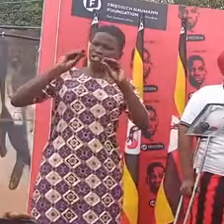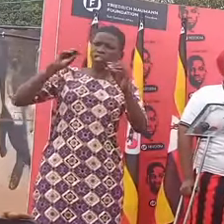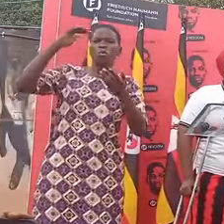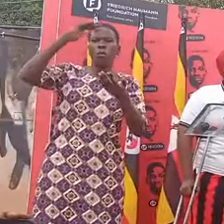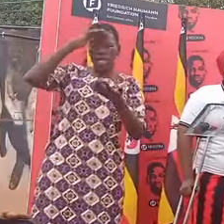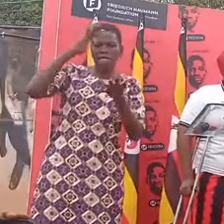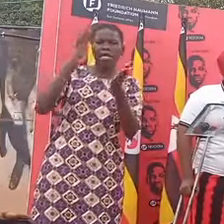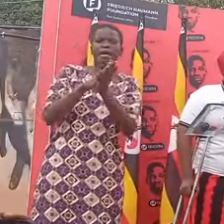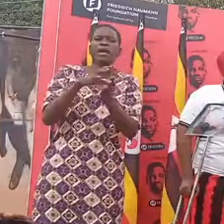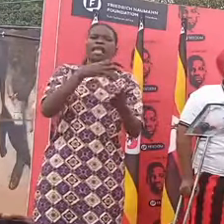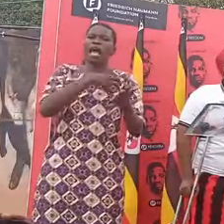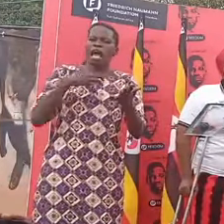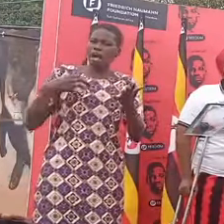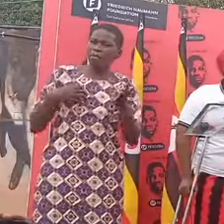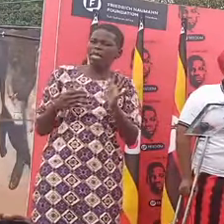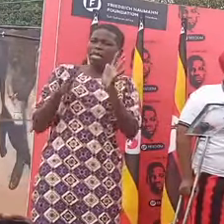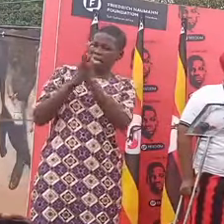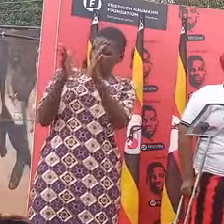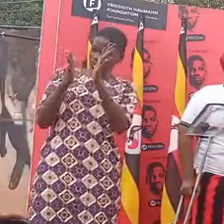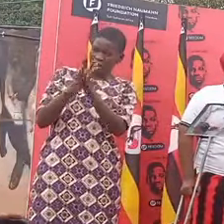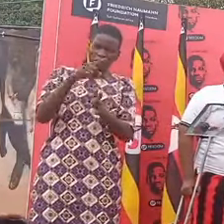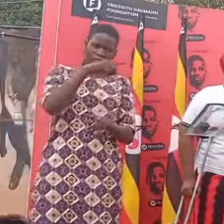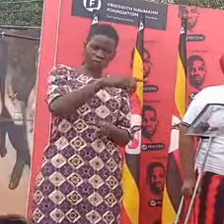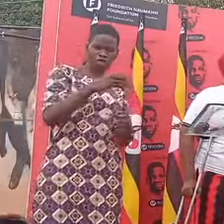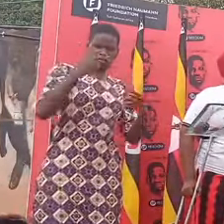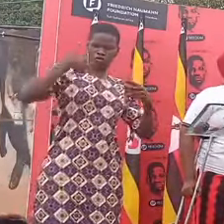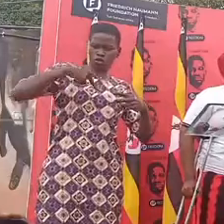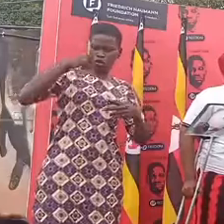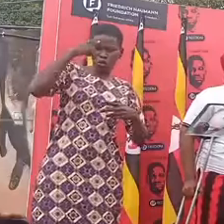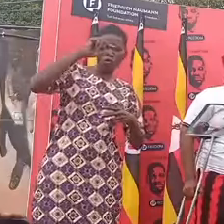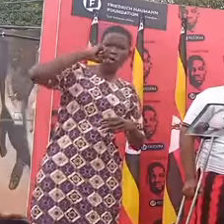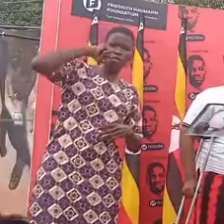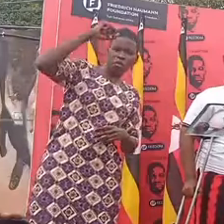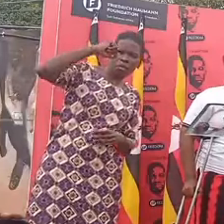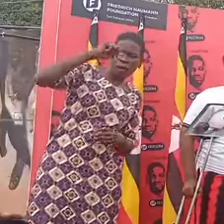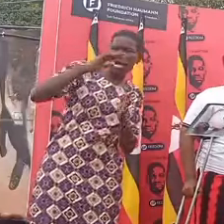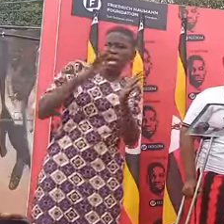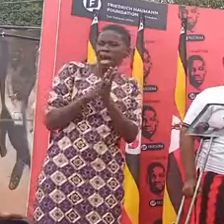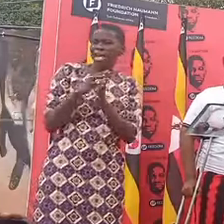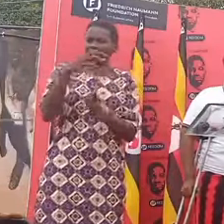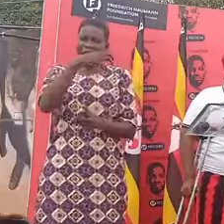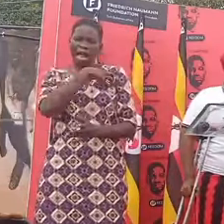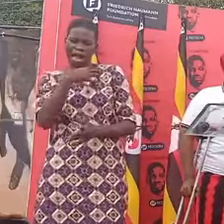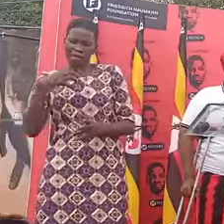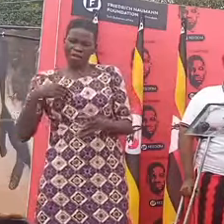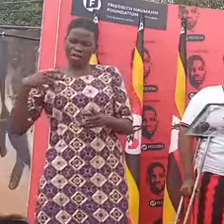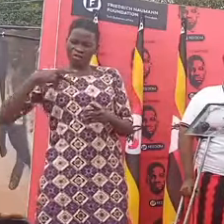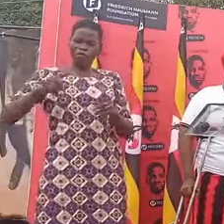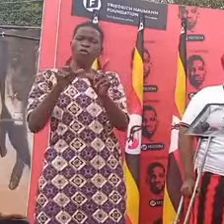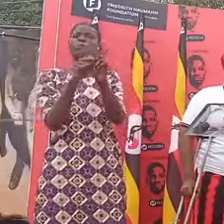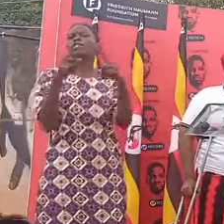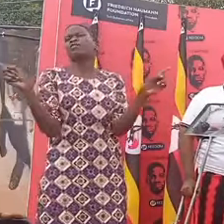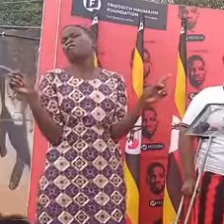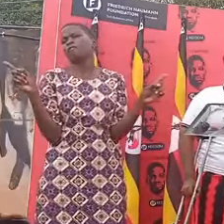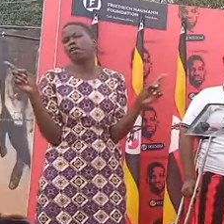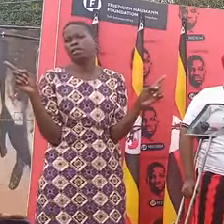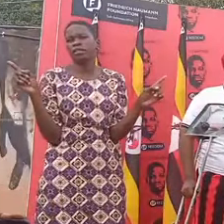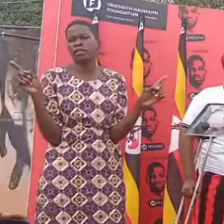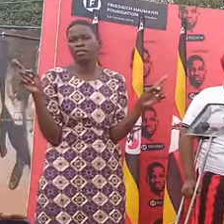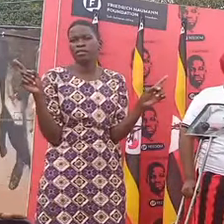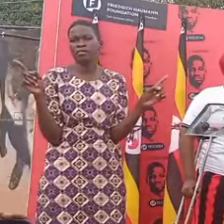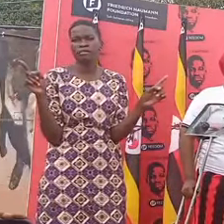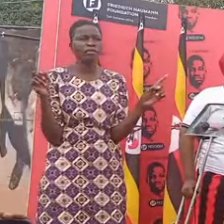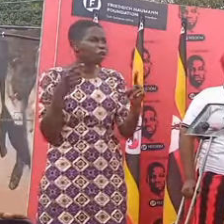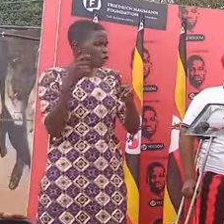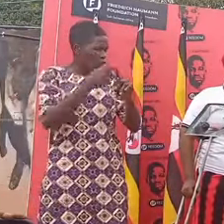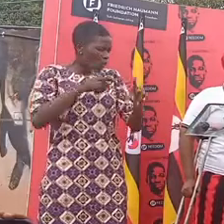tubasomese kwawule atayazza people power atayazza amagye toyinza ku nze bukyangambawo sirabangako